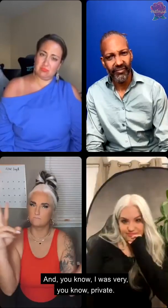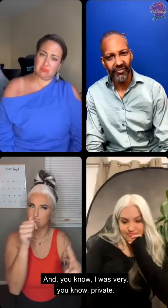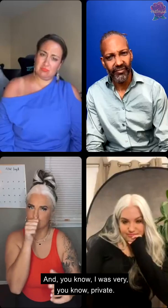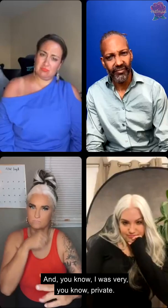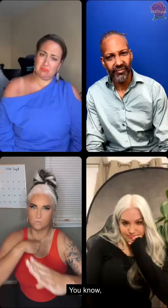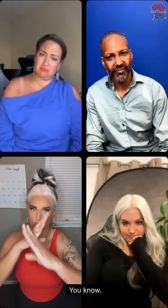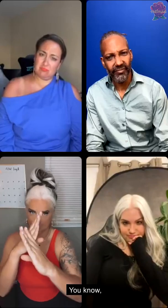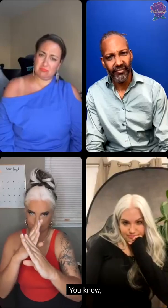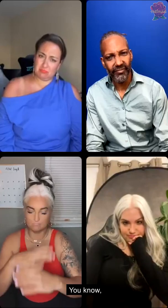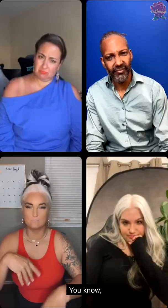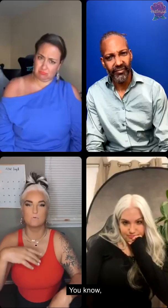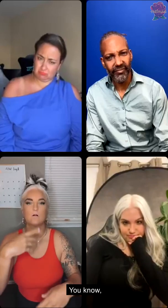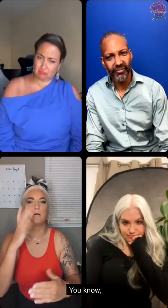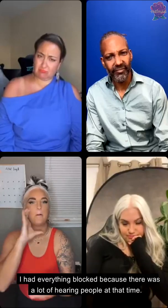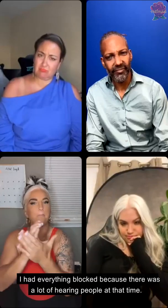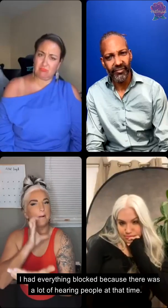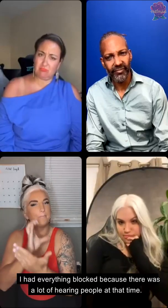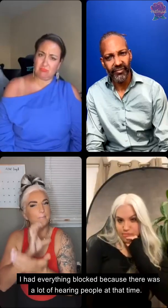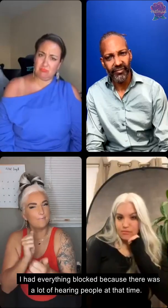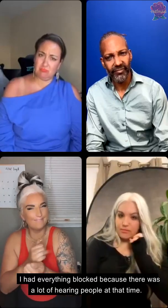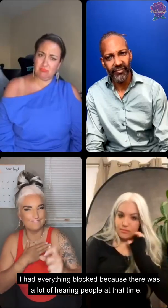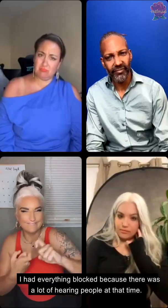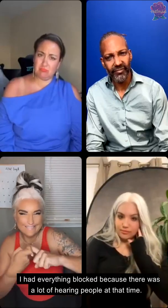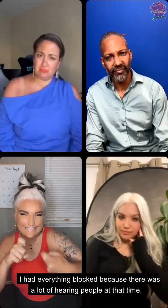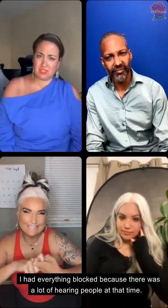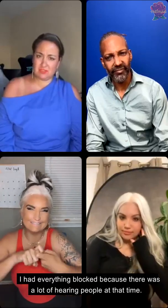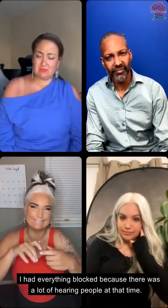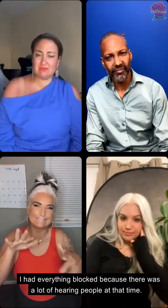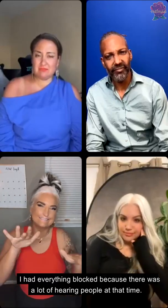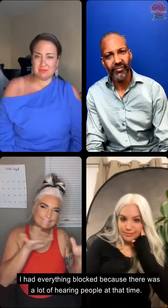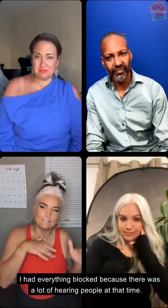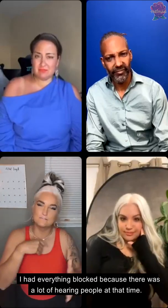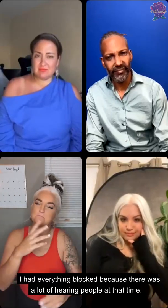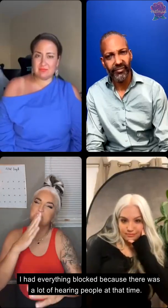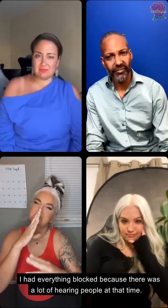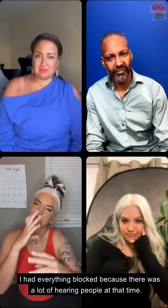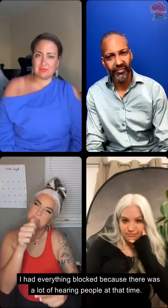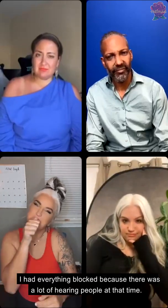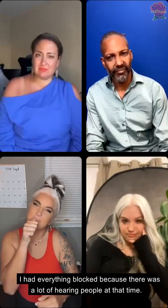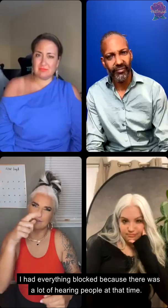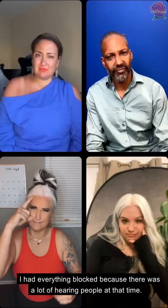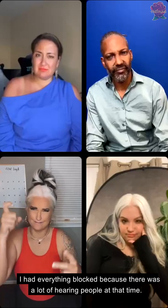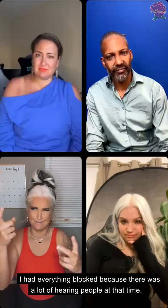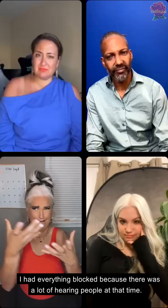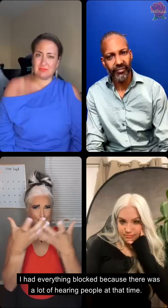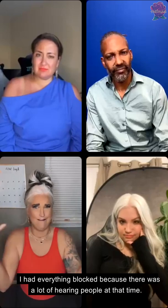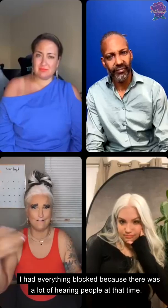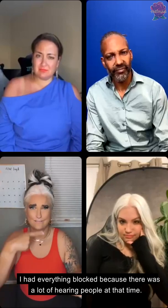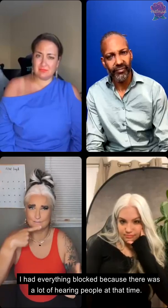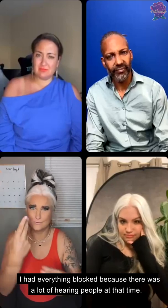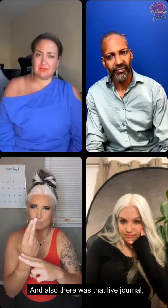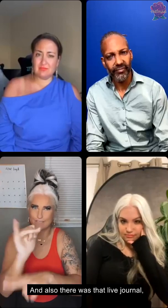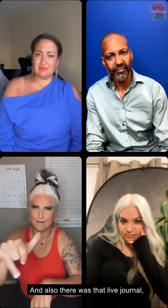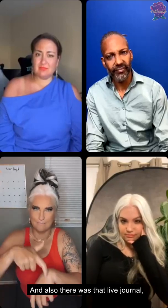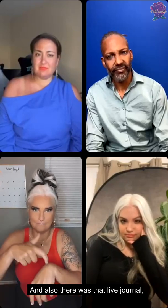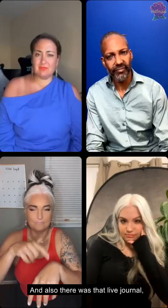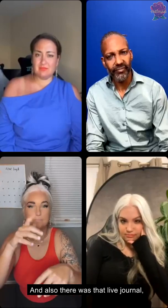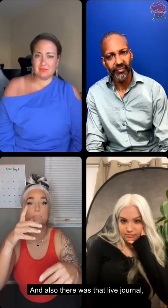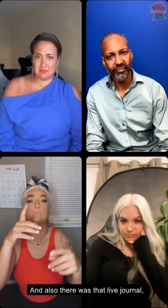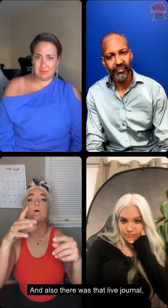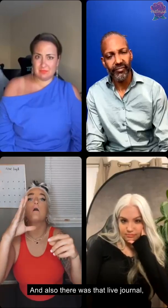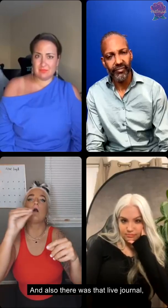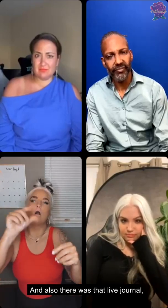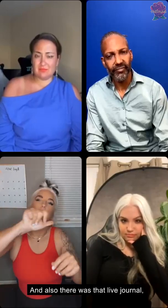very, private. I had everything blocked because there was a lot of hearing people at that